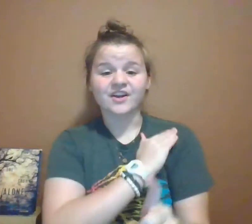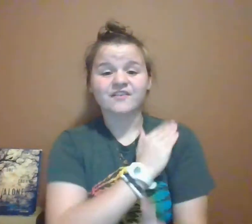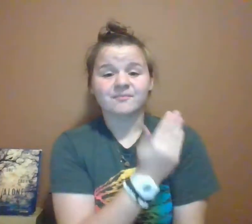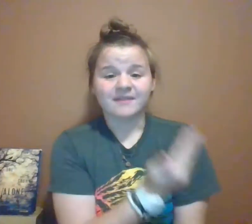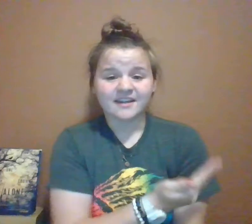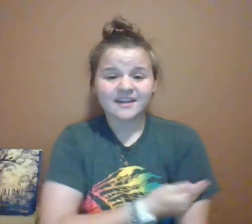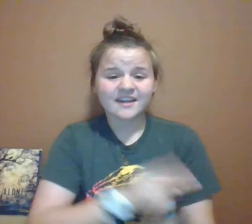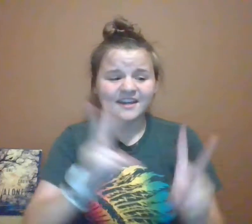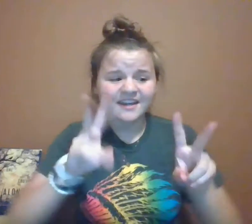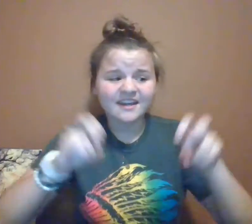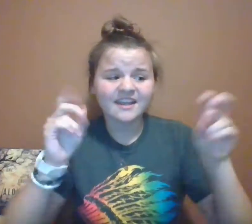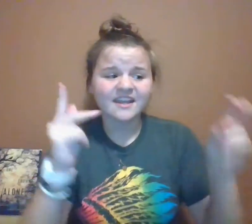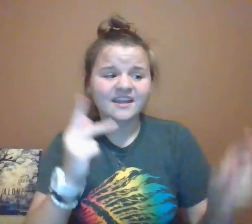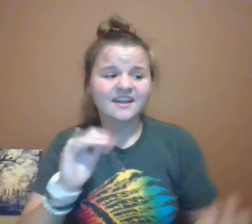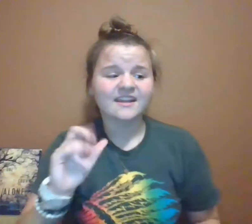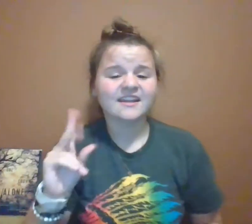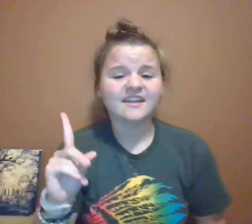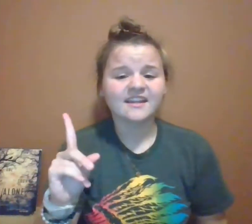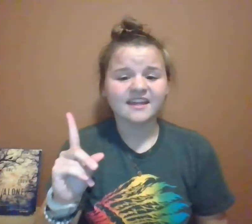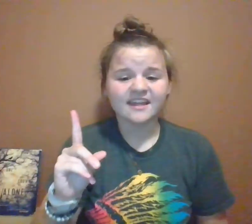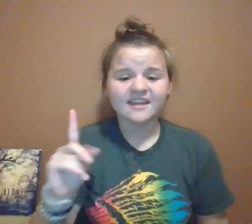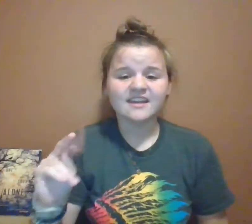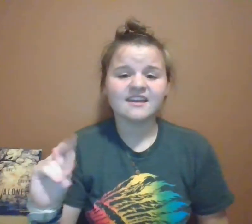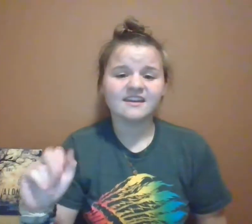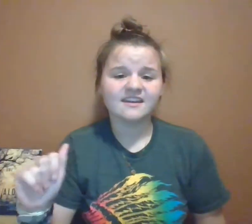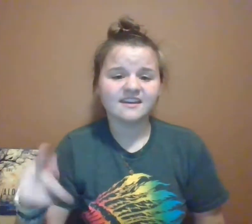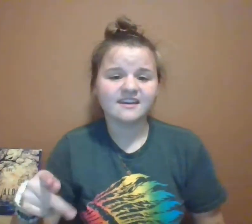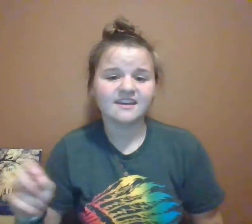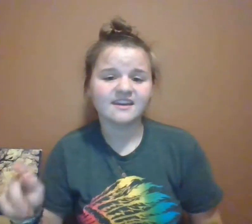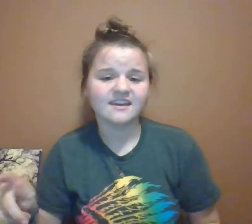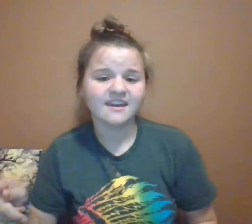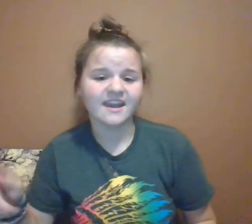government kidnapped